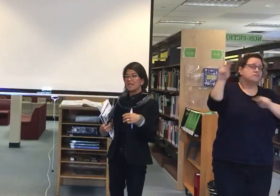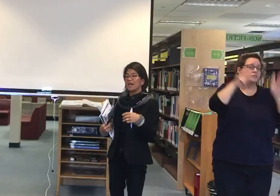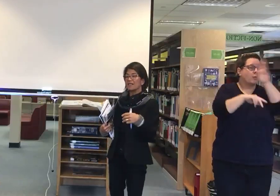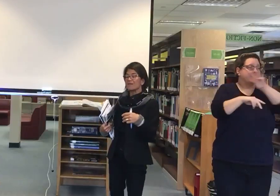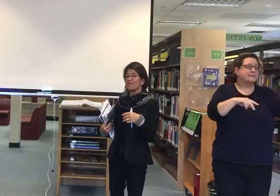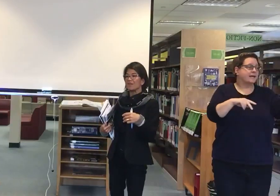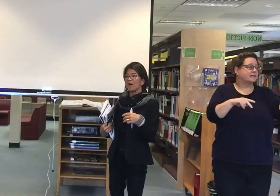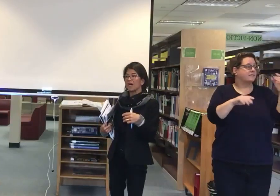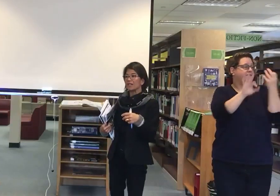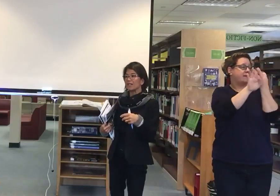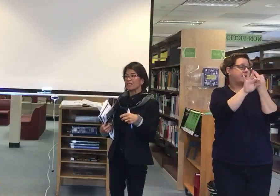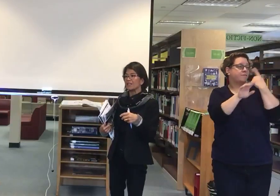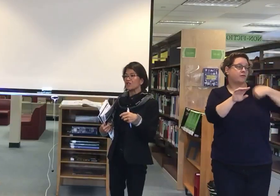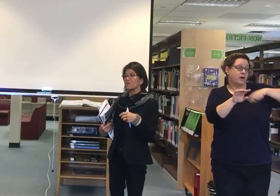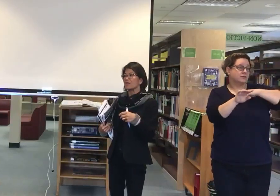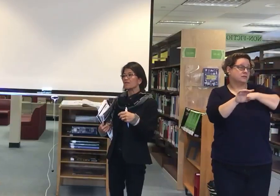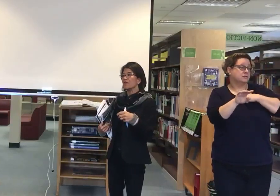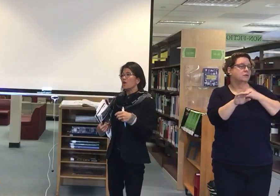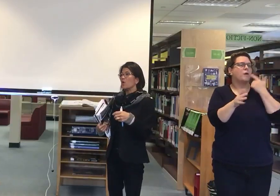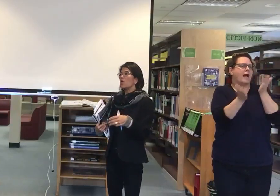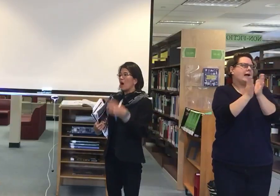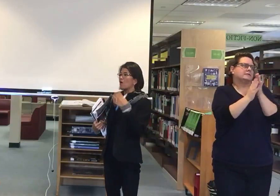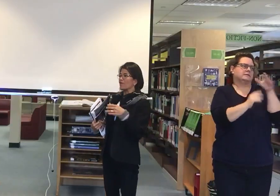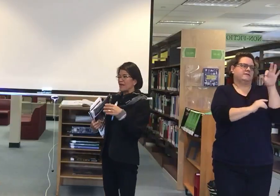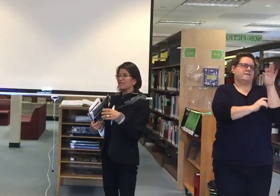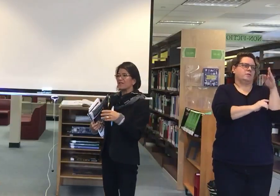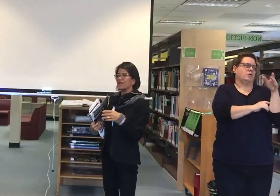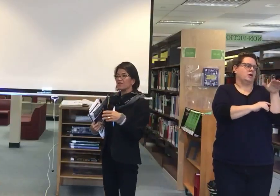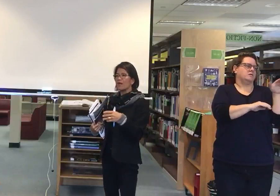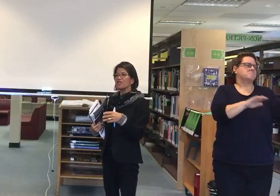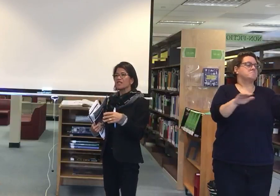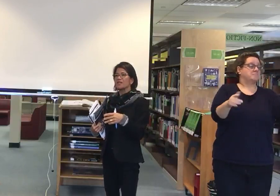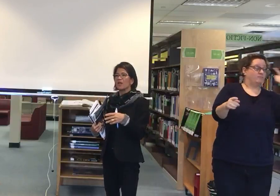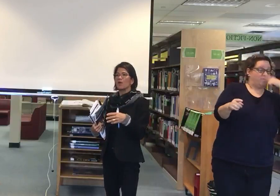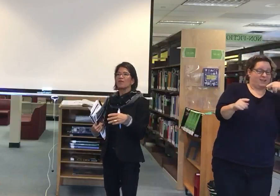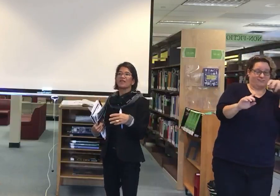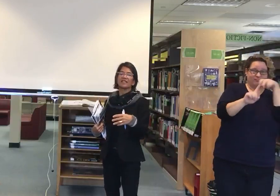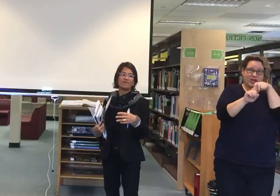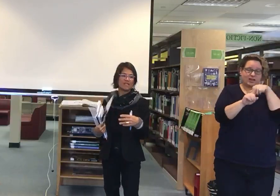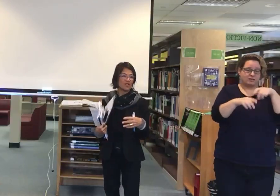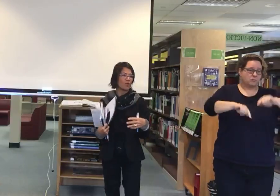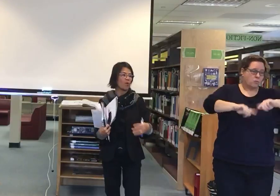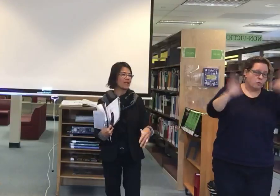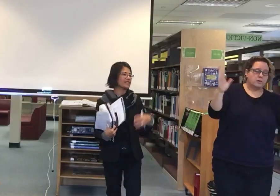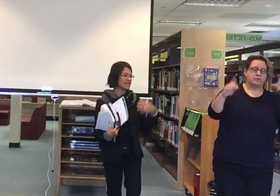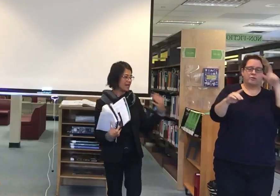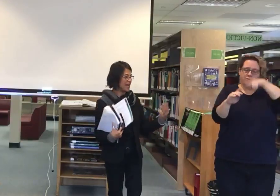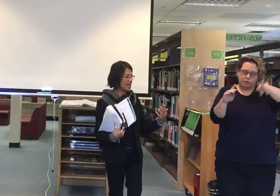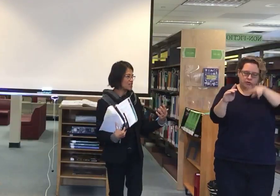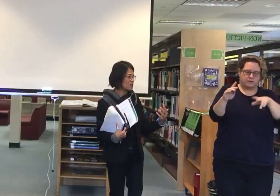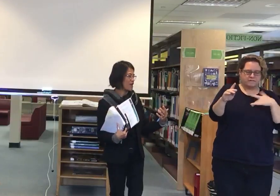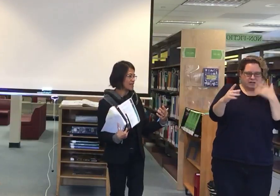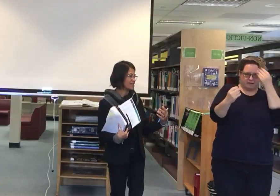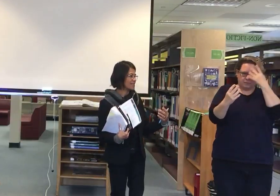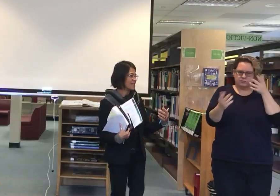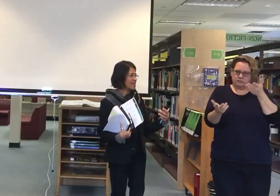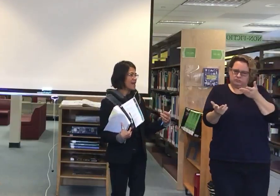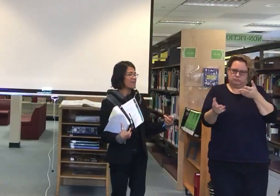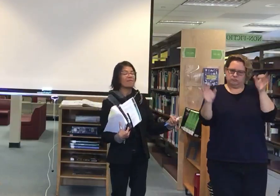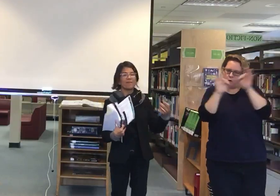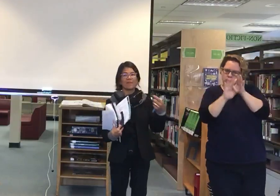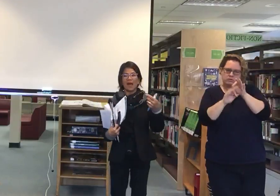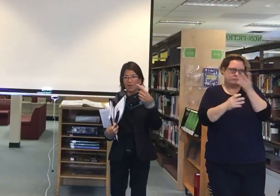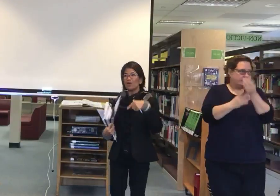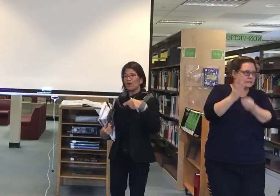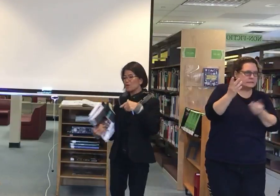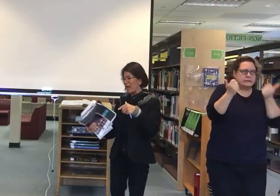us some feedback in terms of how effective the information is, and what you think is missing, or what we could add to